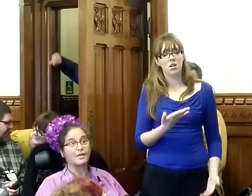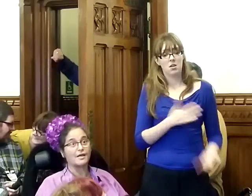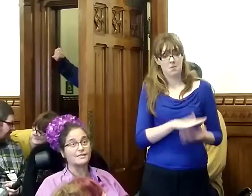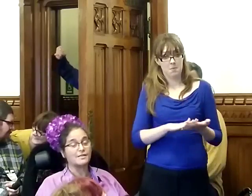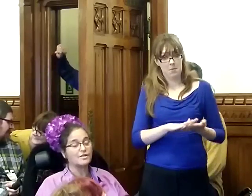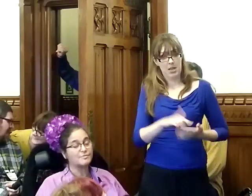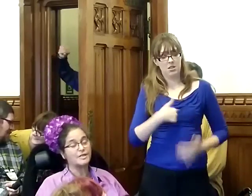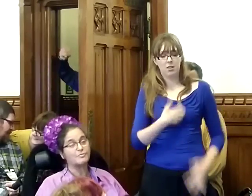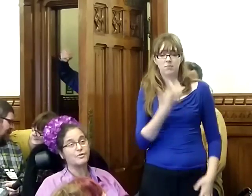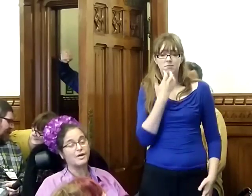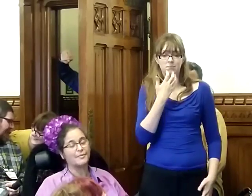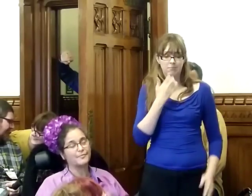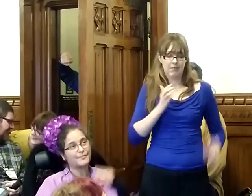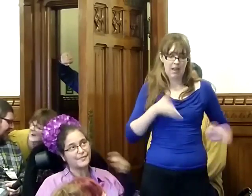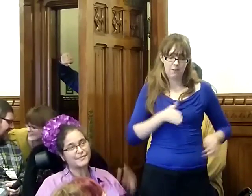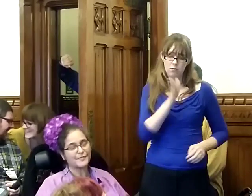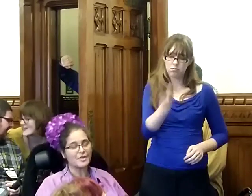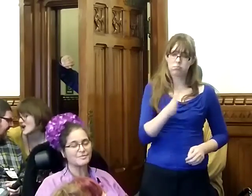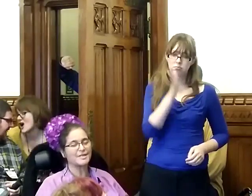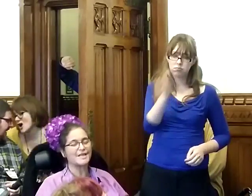more